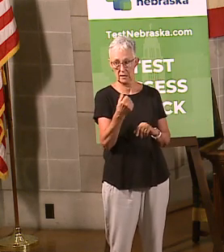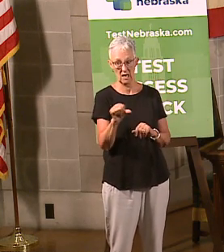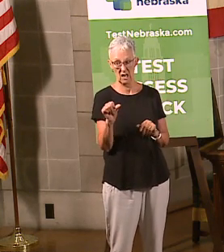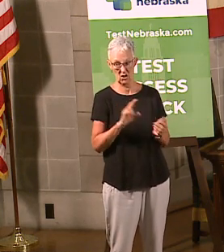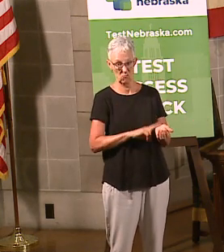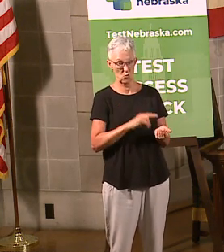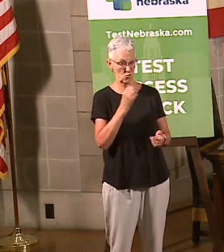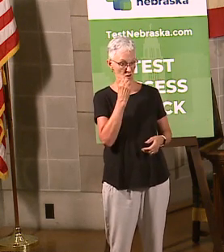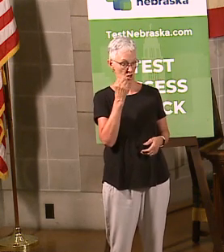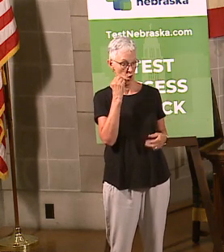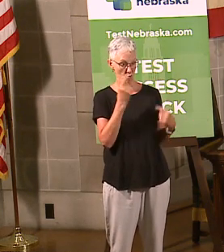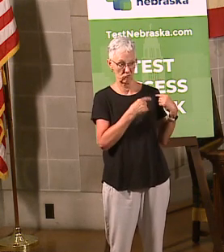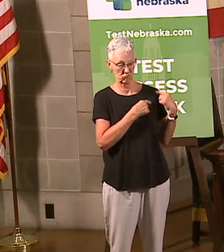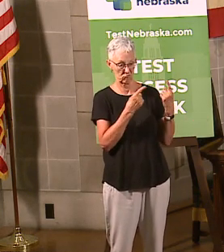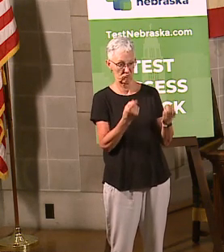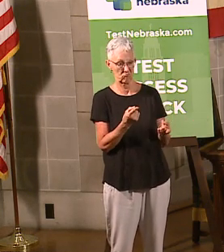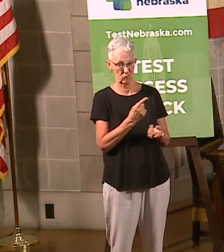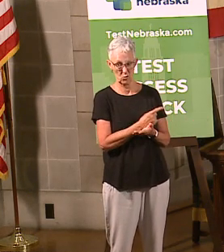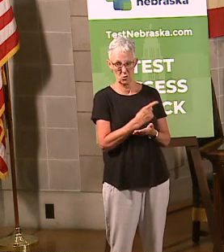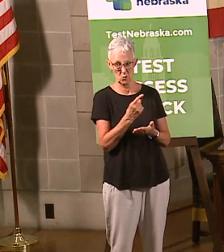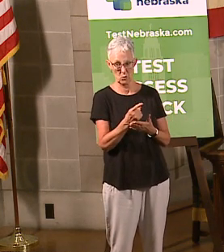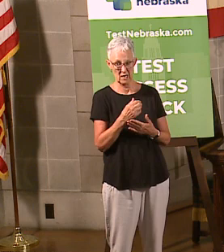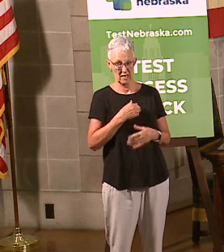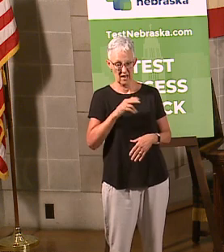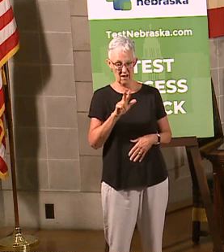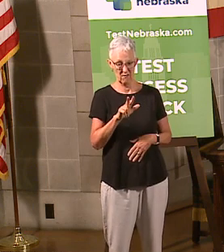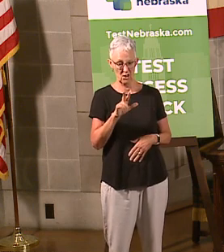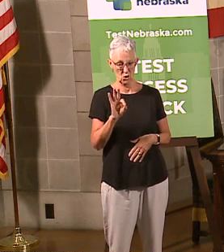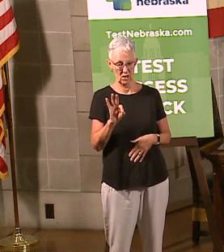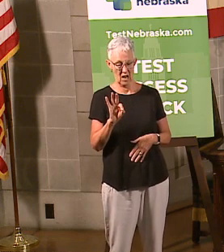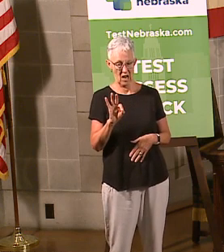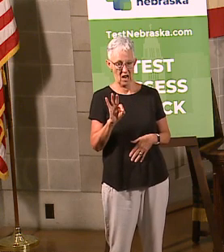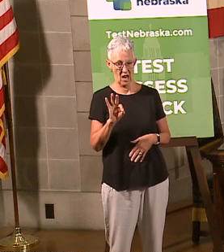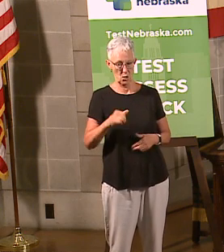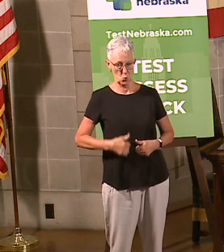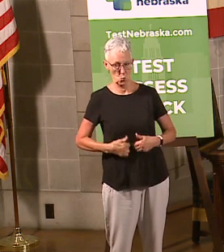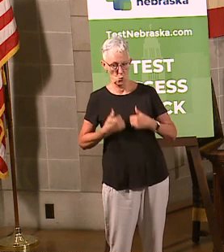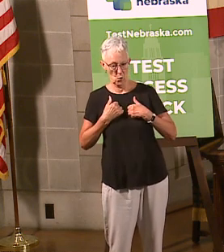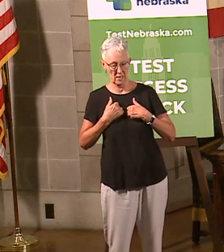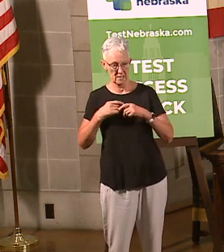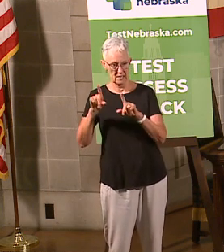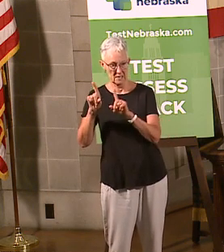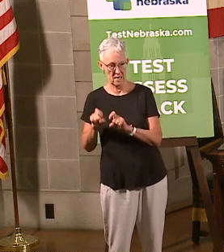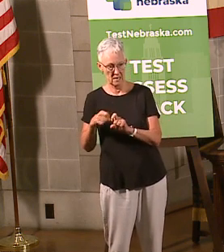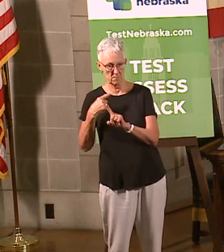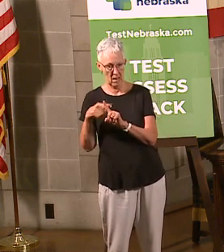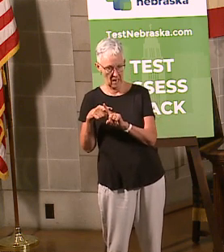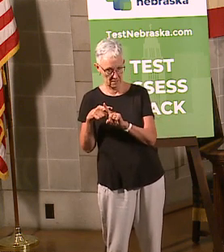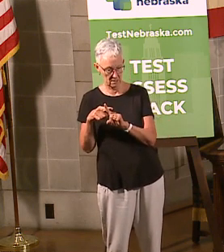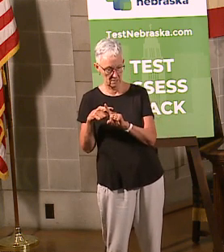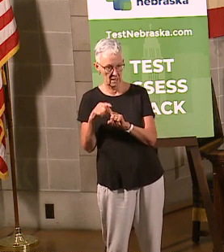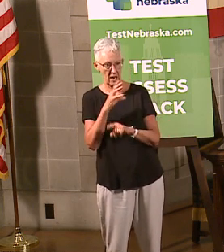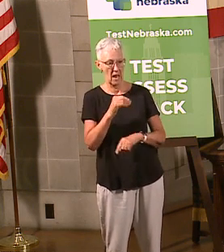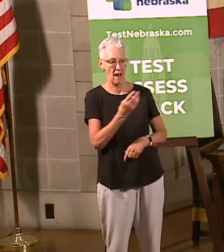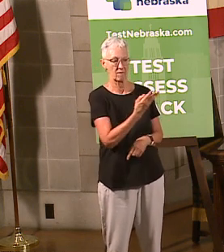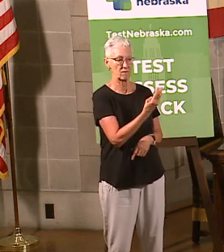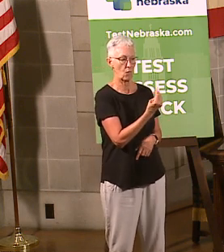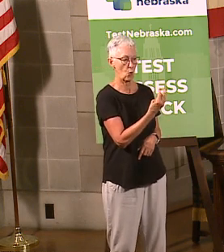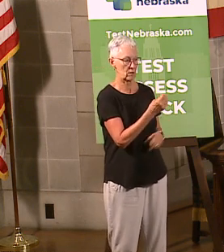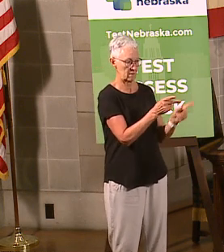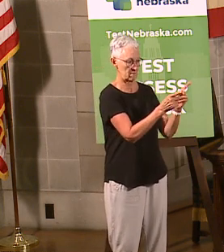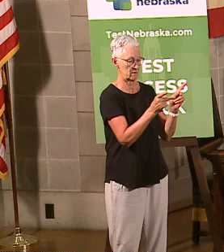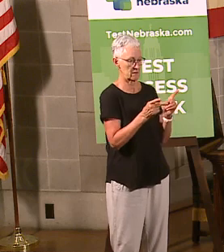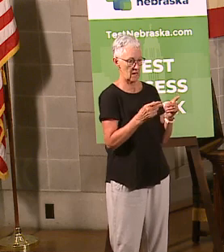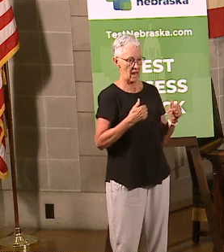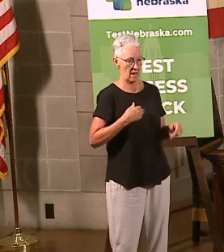And we've had 39 residents test positive in the last 2 weeks, with 14 facilities either having a staff member